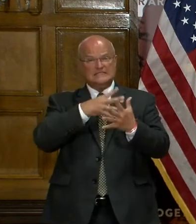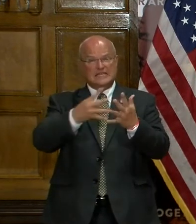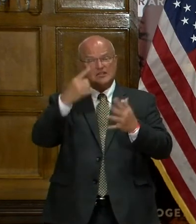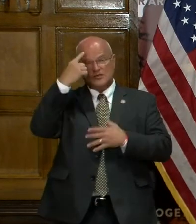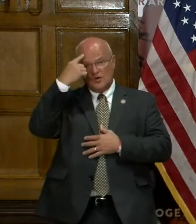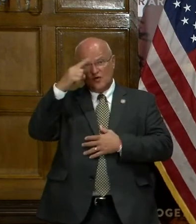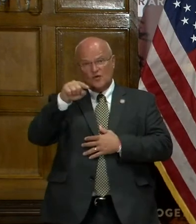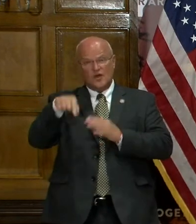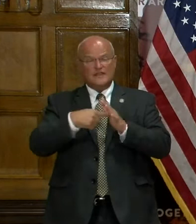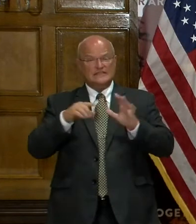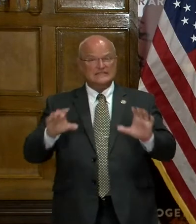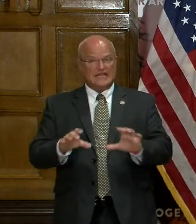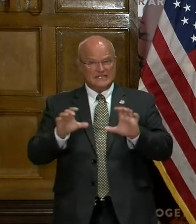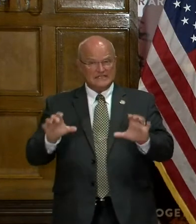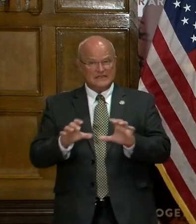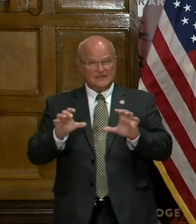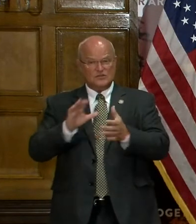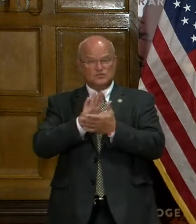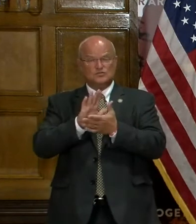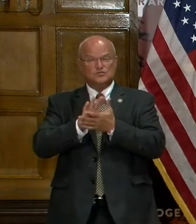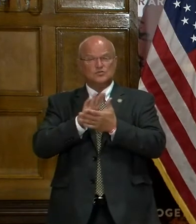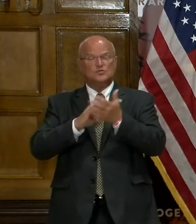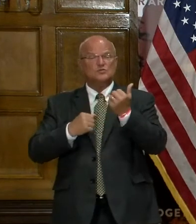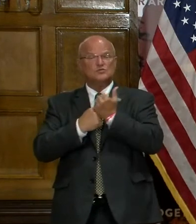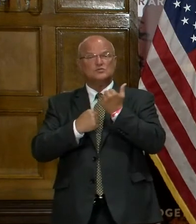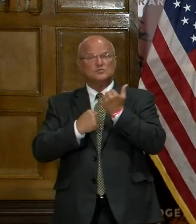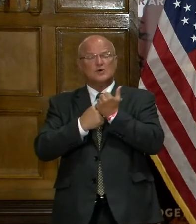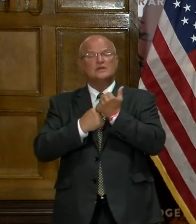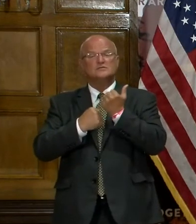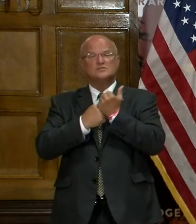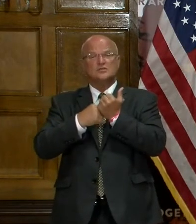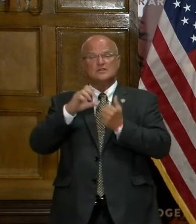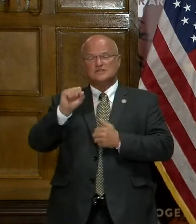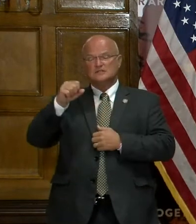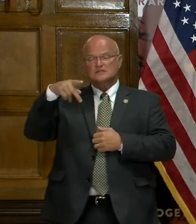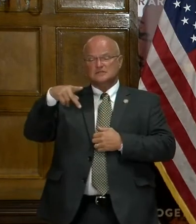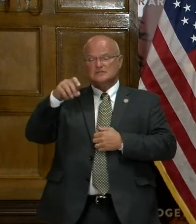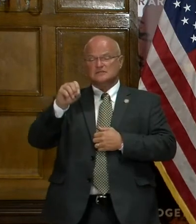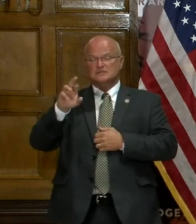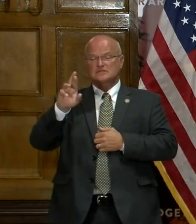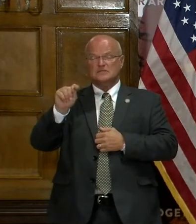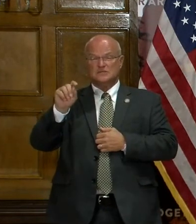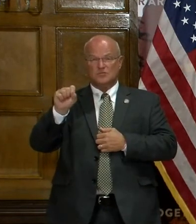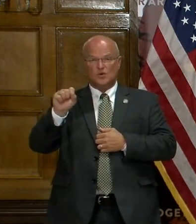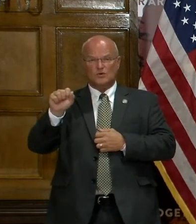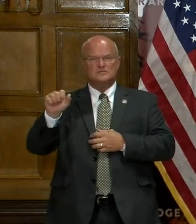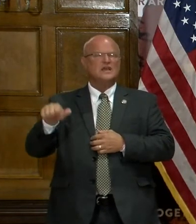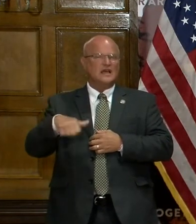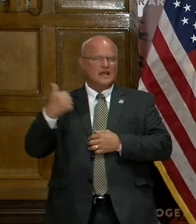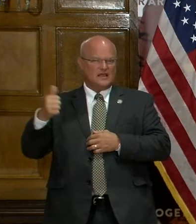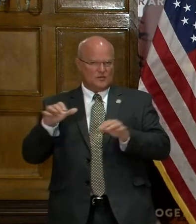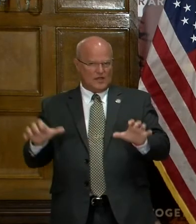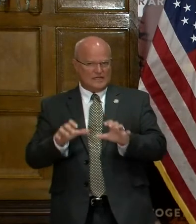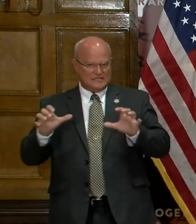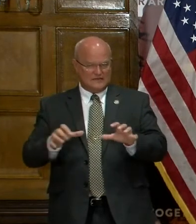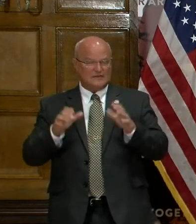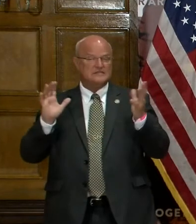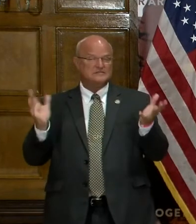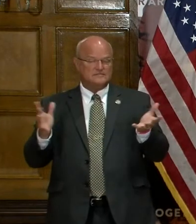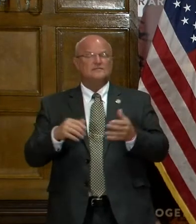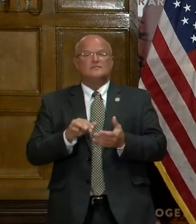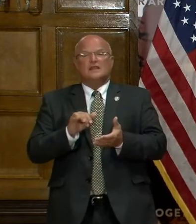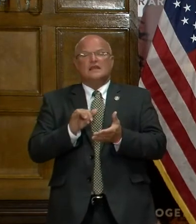for these activities of school-sponsored sports and other activities. And